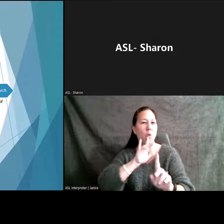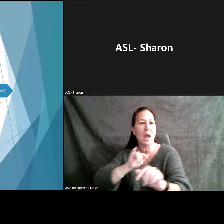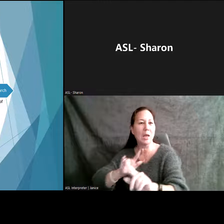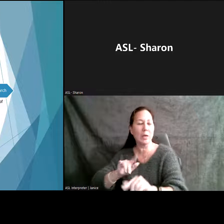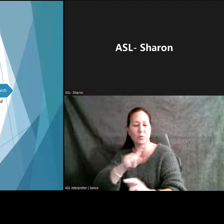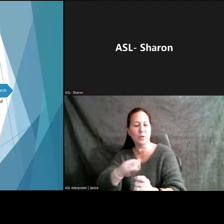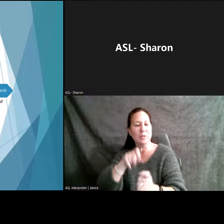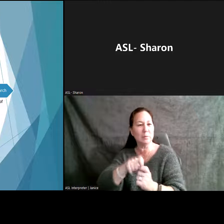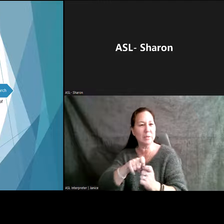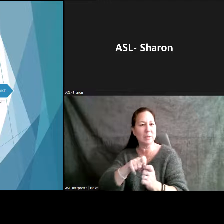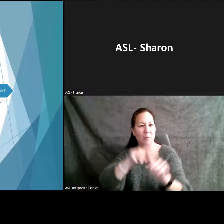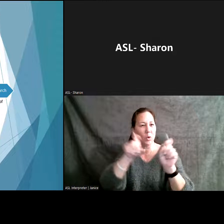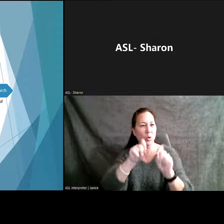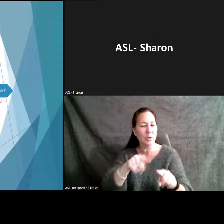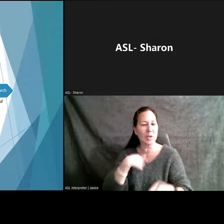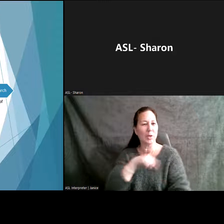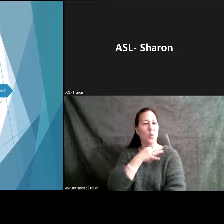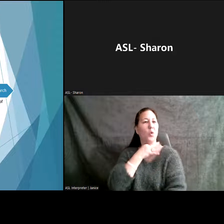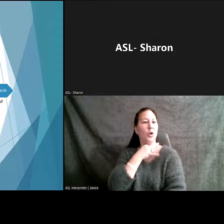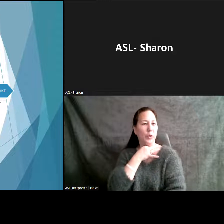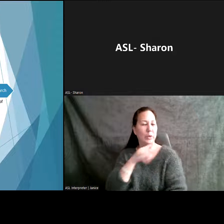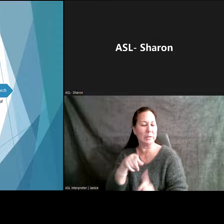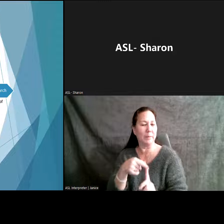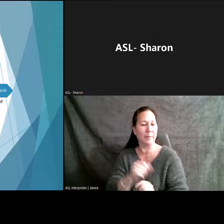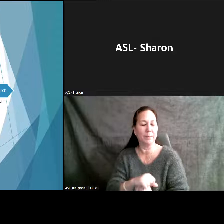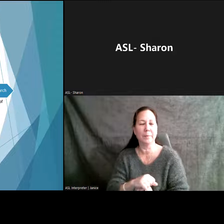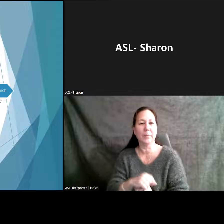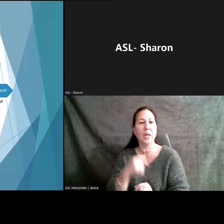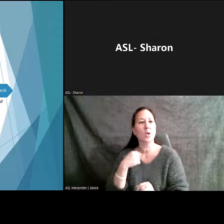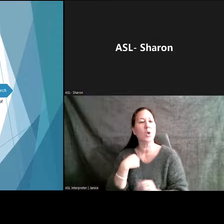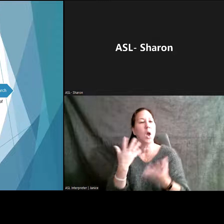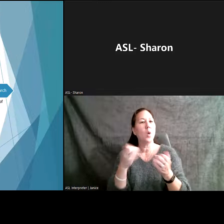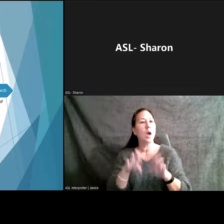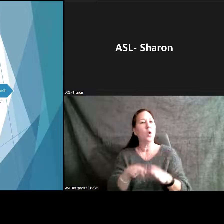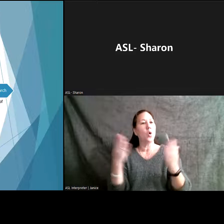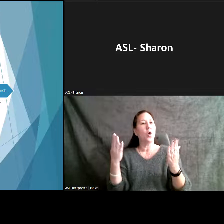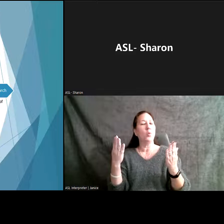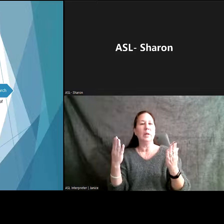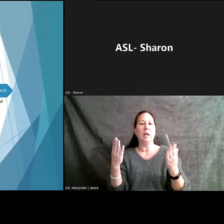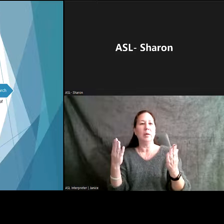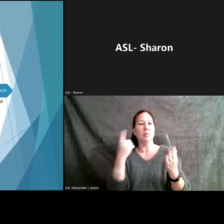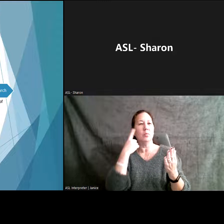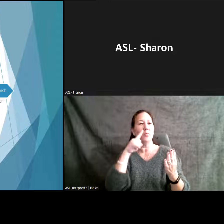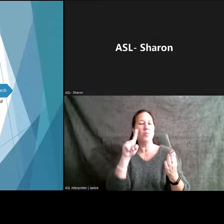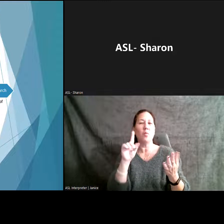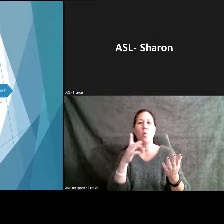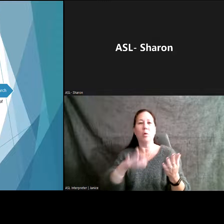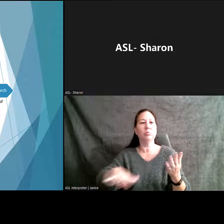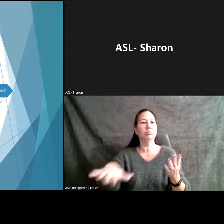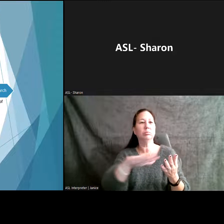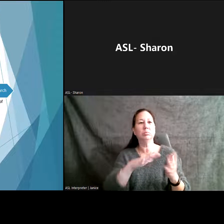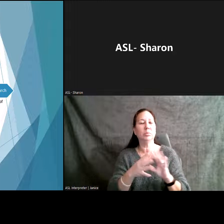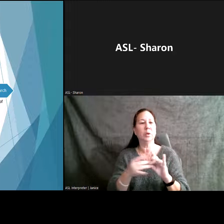specifically curious about. So I just want to open up the floor a little bit here. I think, Val, you might take down